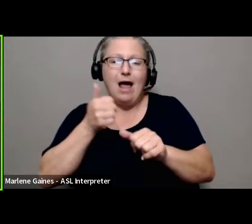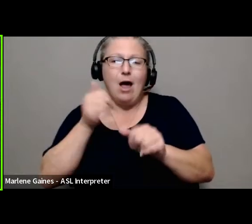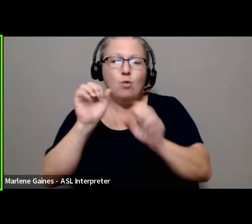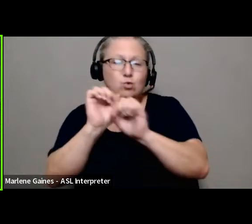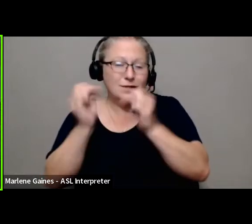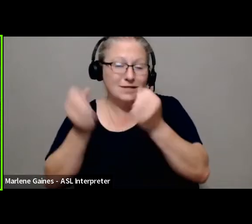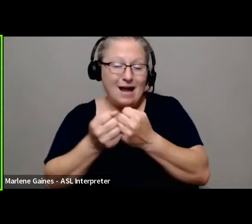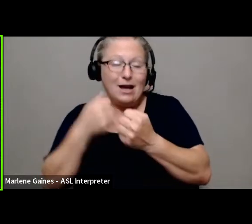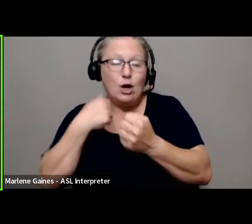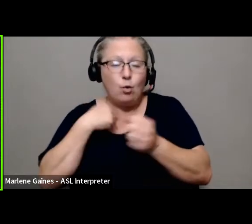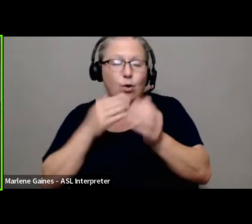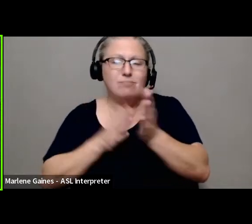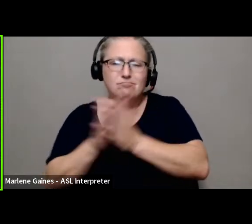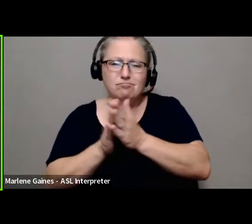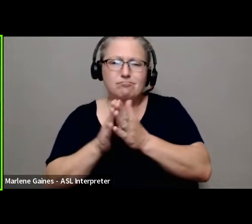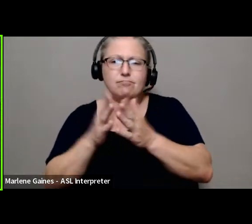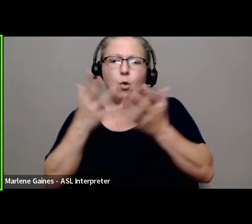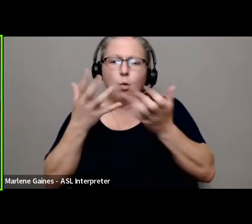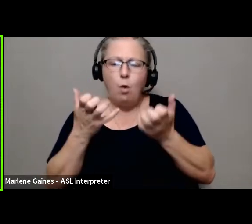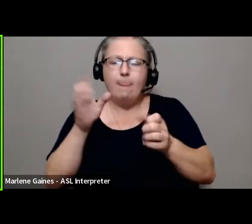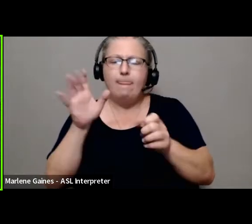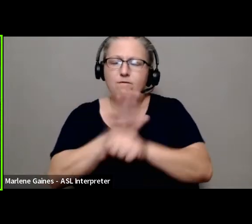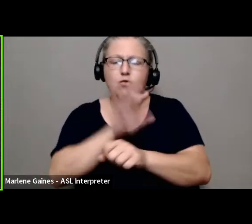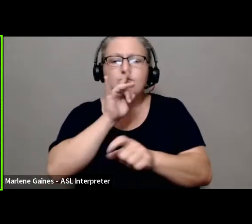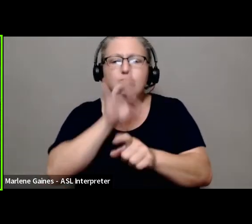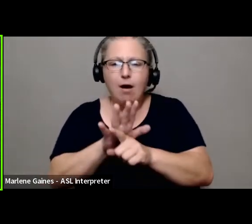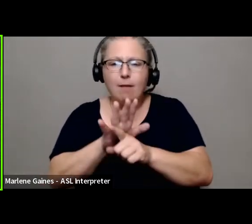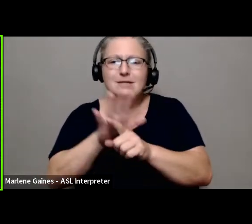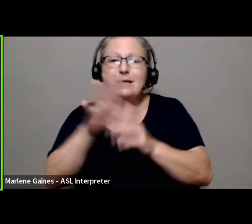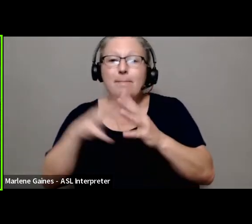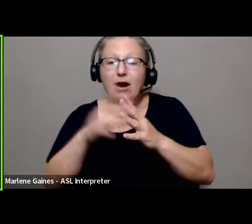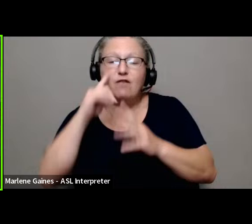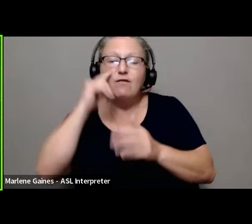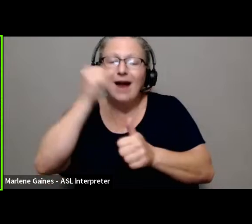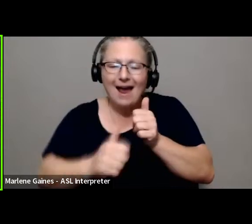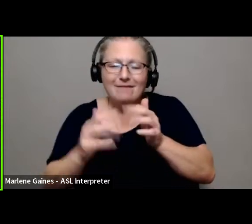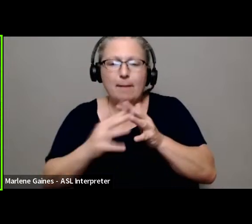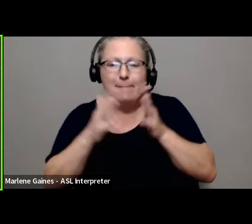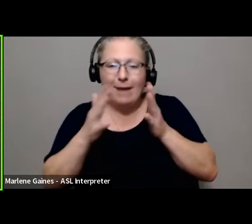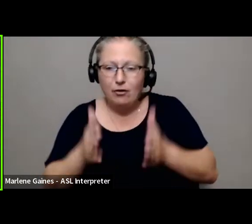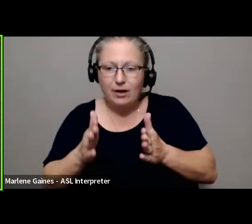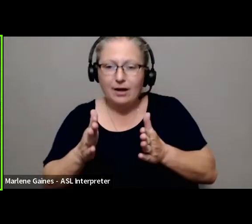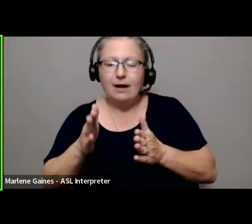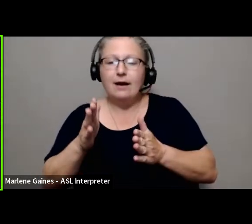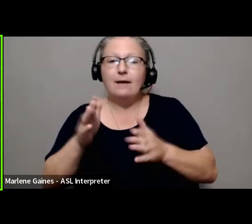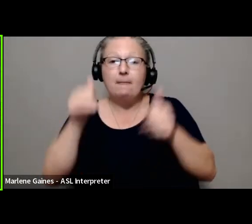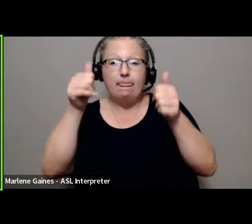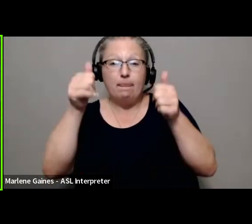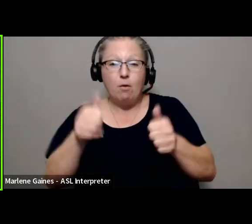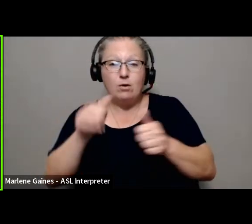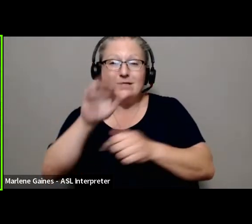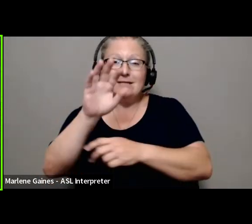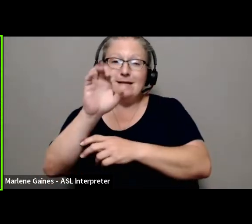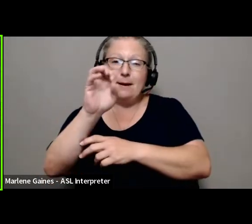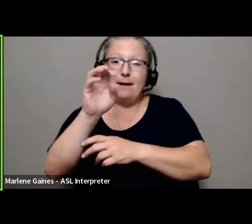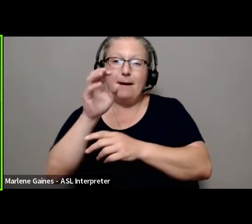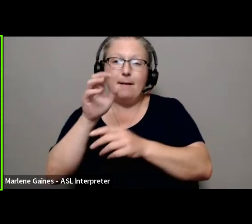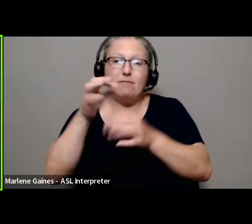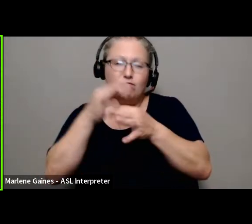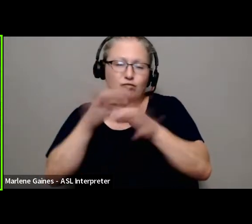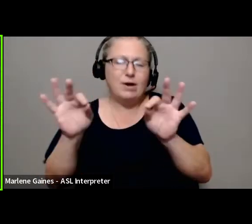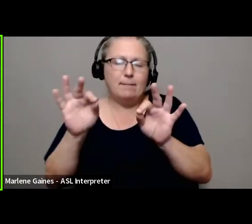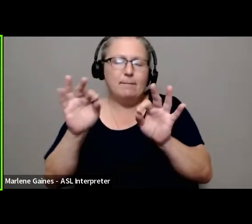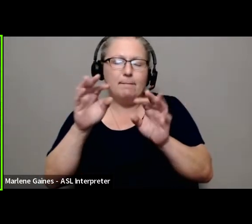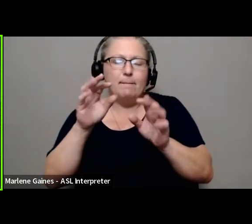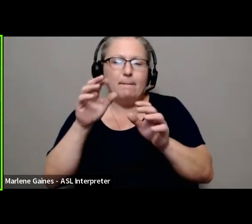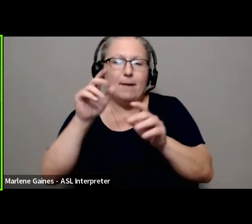to deliver the full promise of America to every American. And whereas the post-emancipation period known as